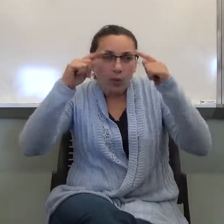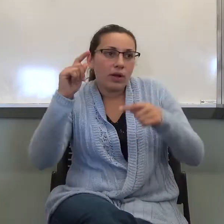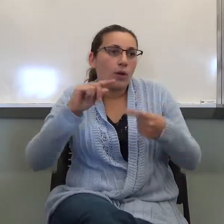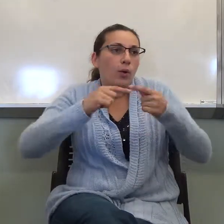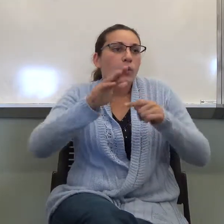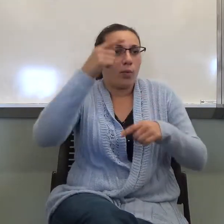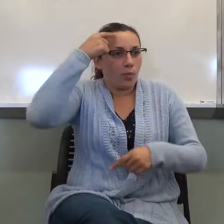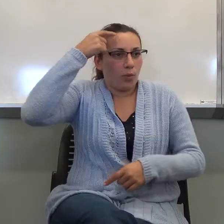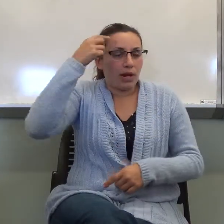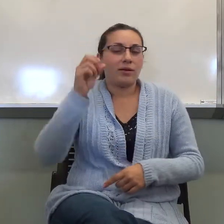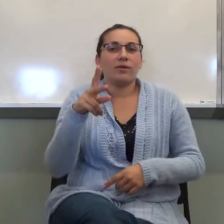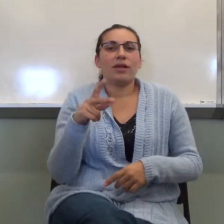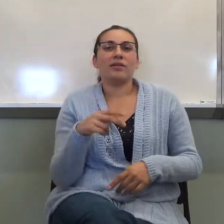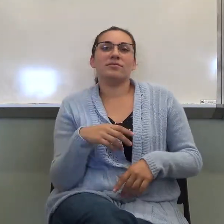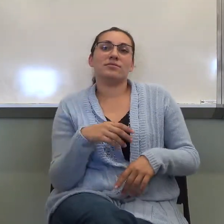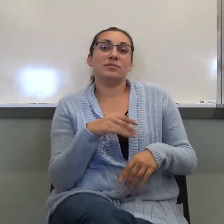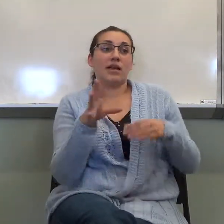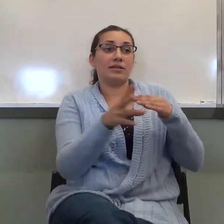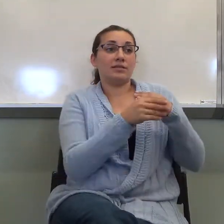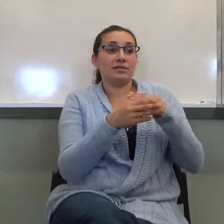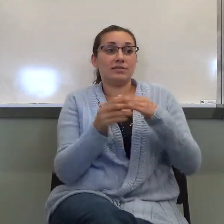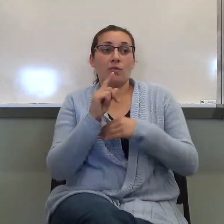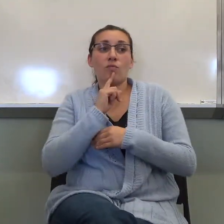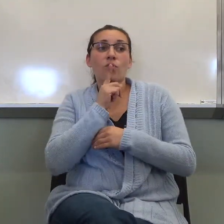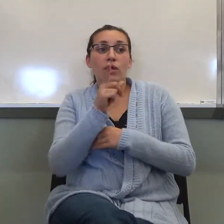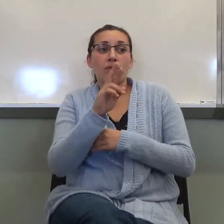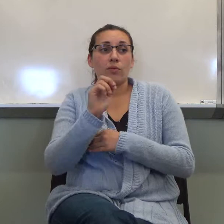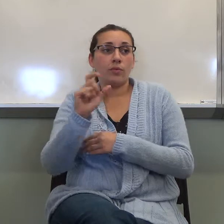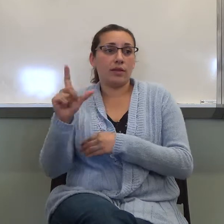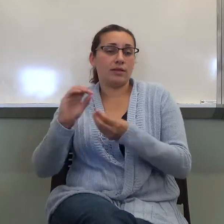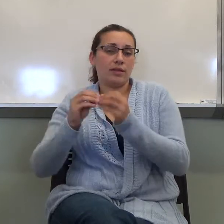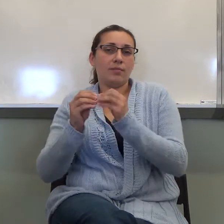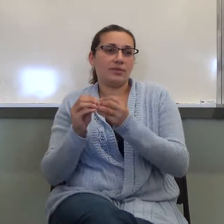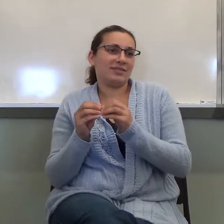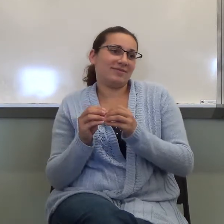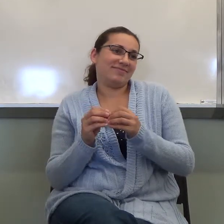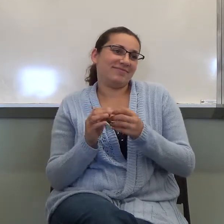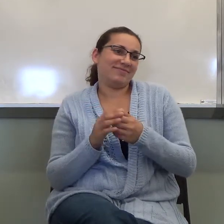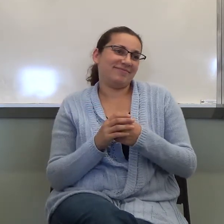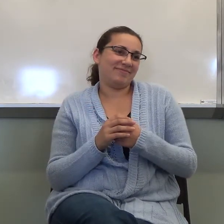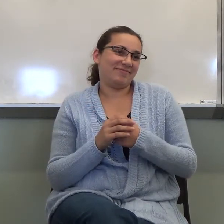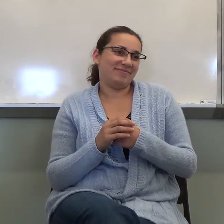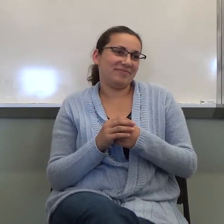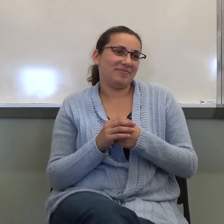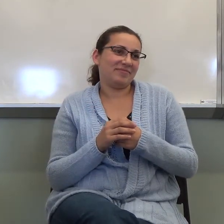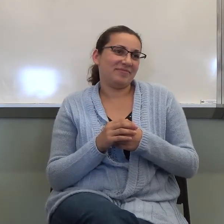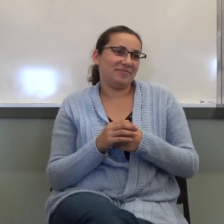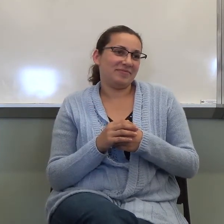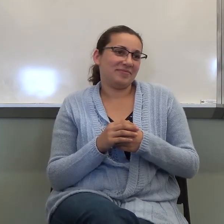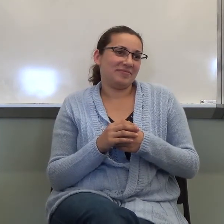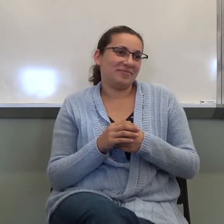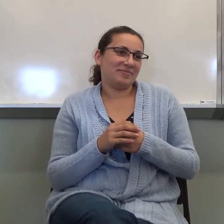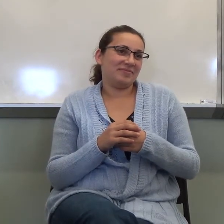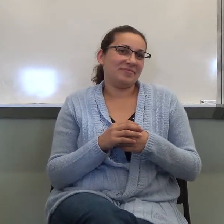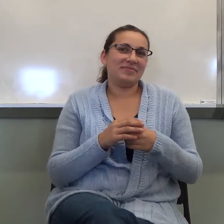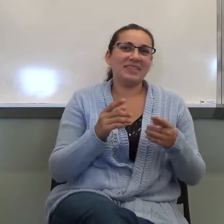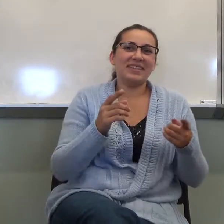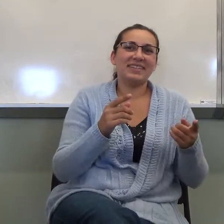Addition of real numbers. First of all, we're going to look at a pretty picture, the real line. And actually, that's kind of a